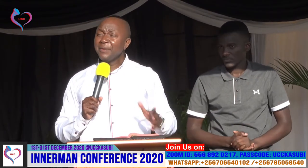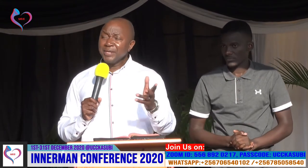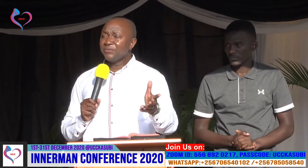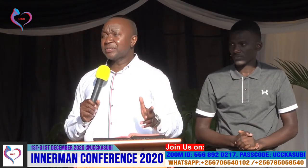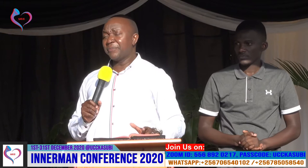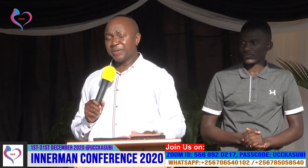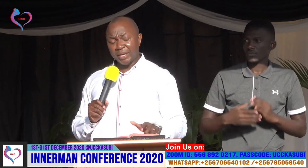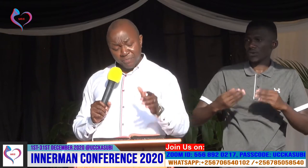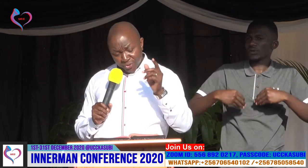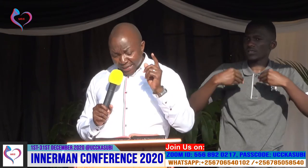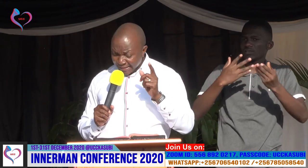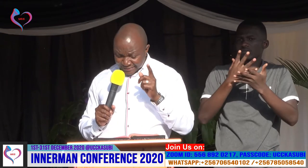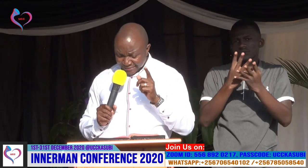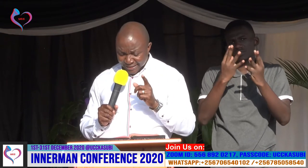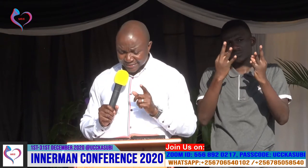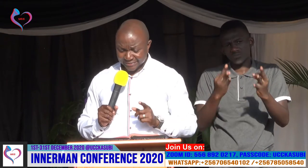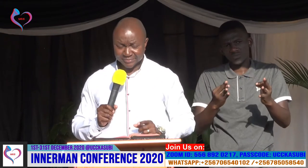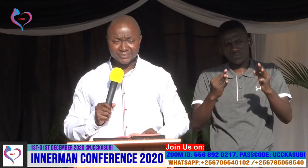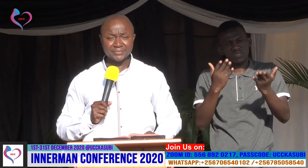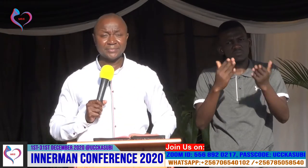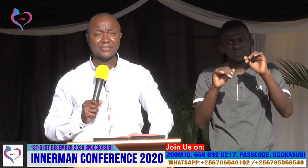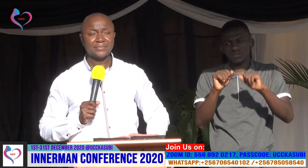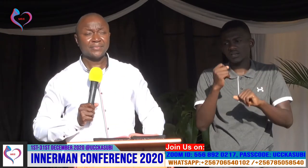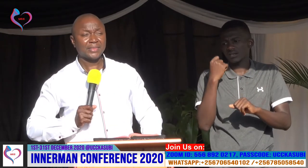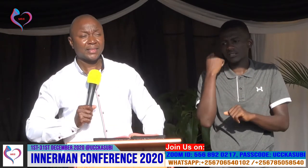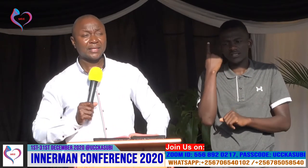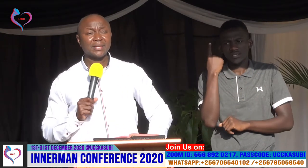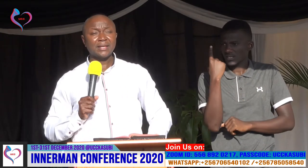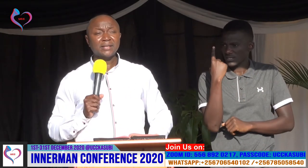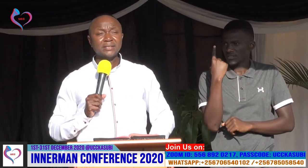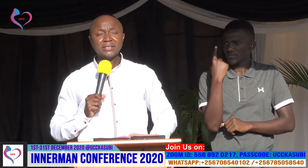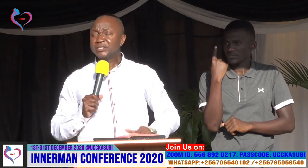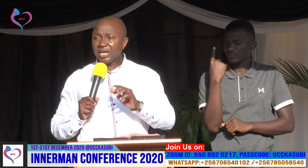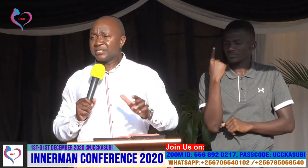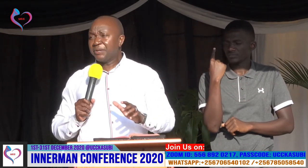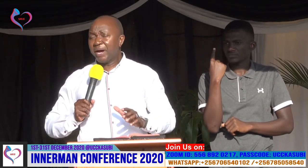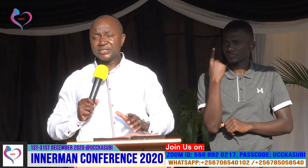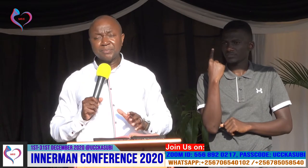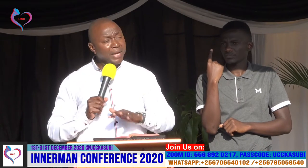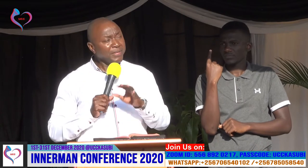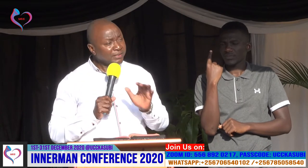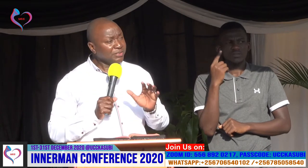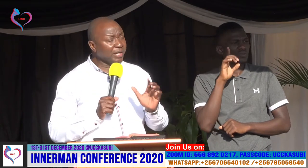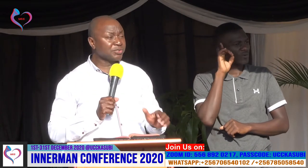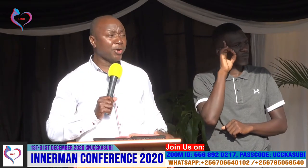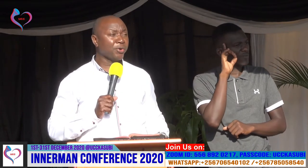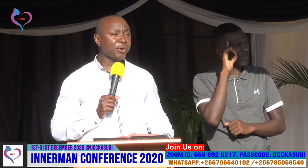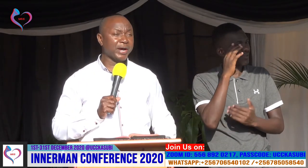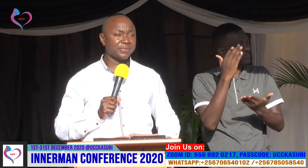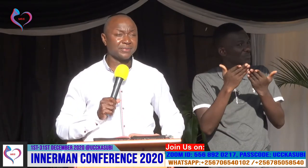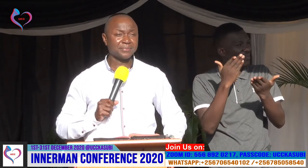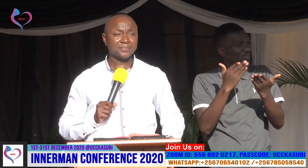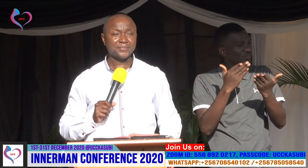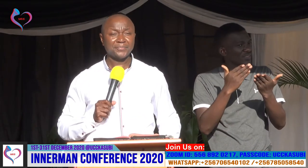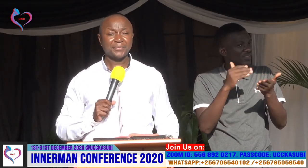Now let me give you something, maybe you'll understand. Just imagine, maybe this is what is going